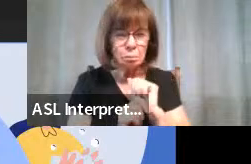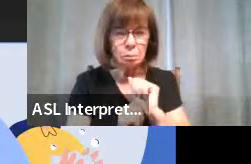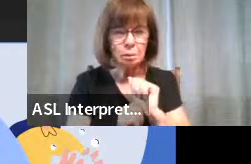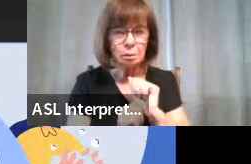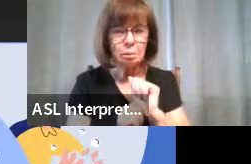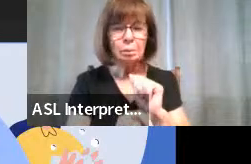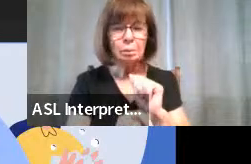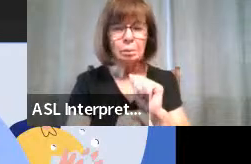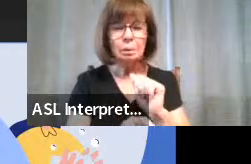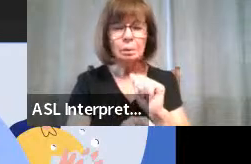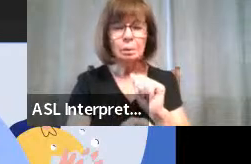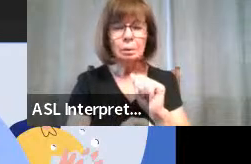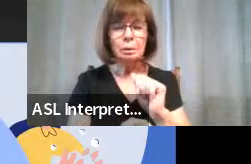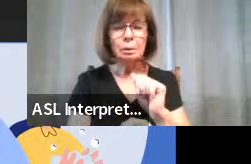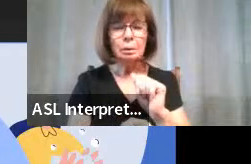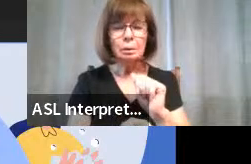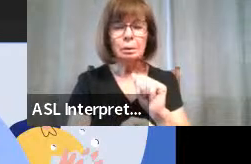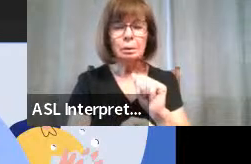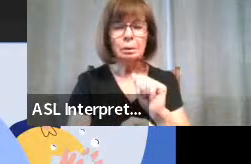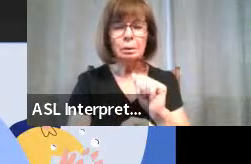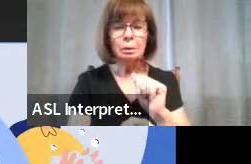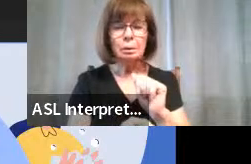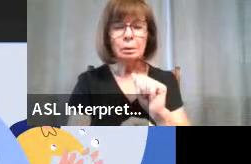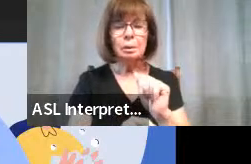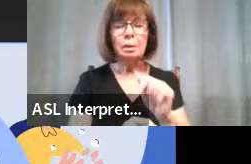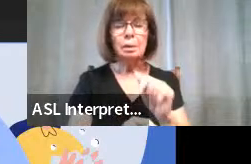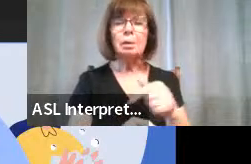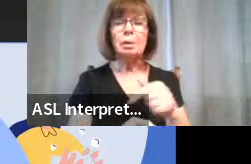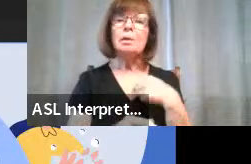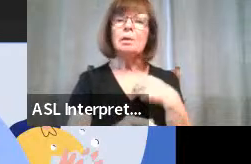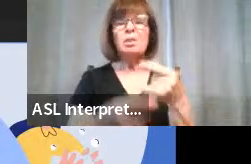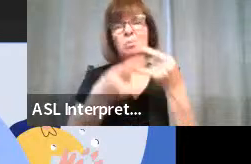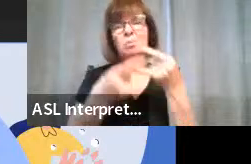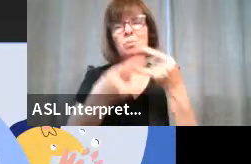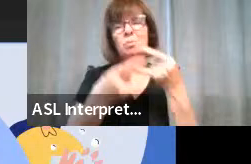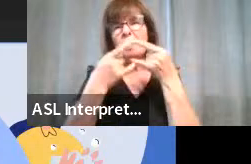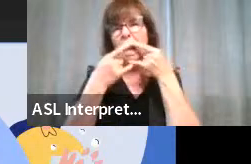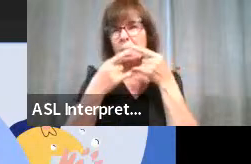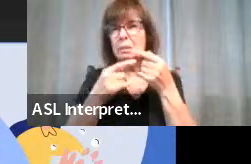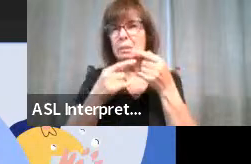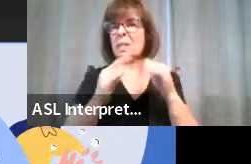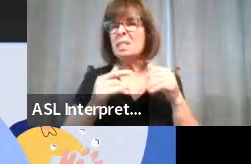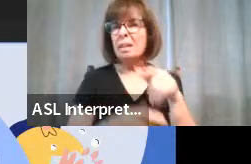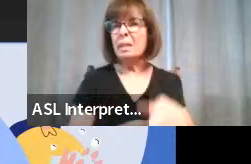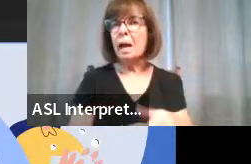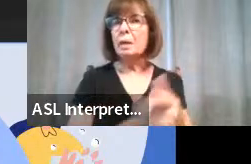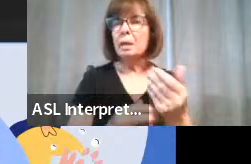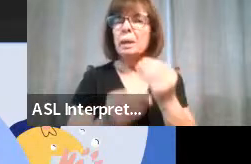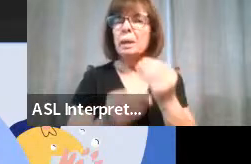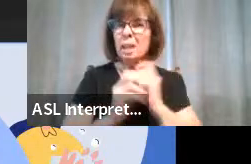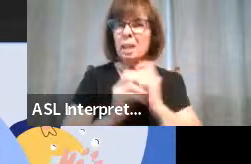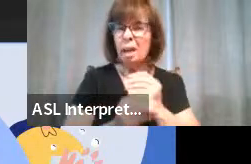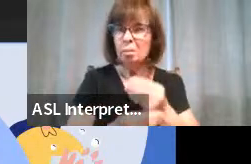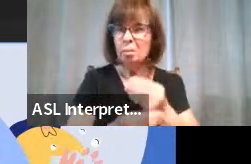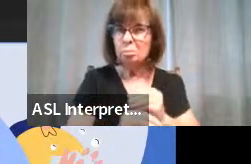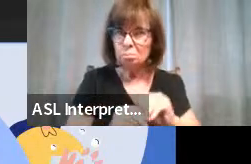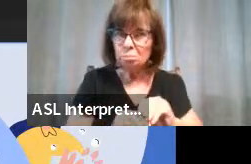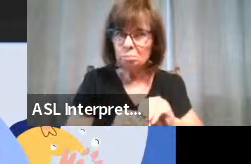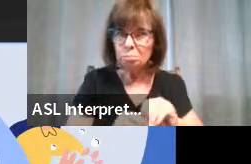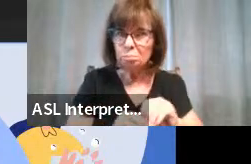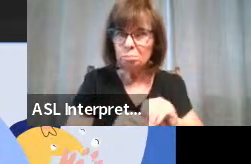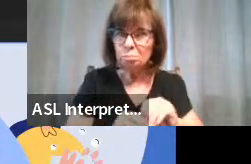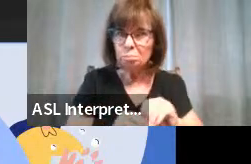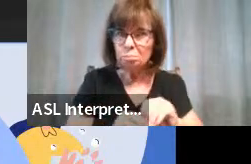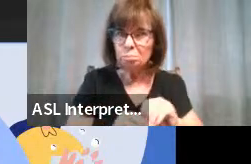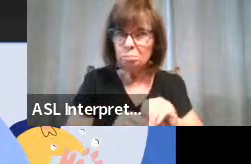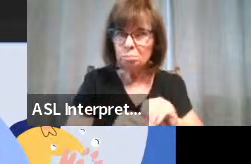Yes, thank you. And actually, our door team is delivering kits that include